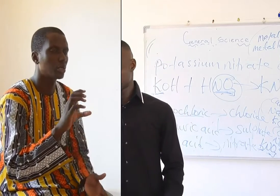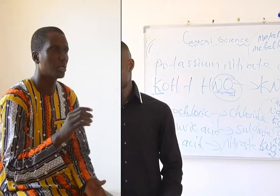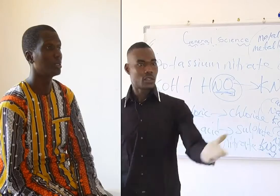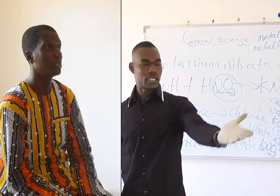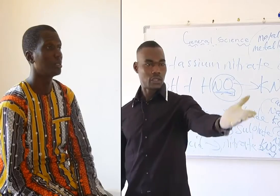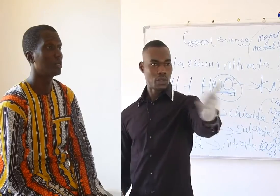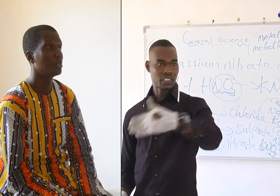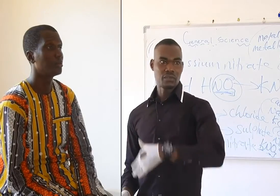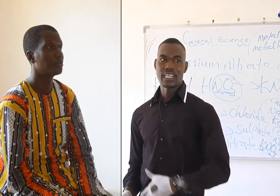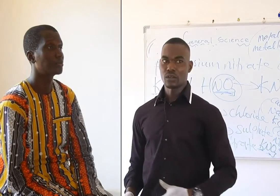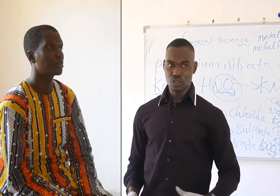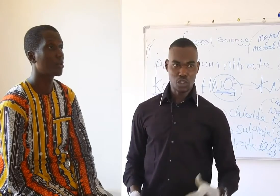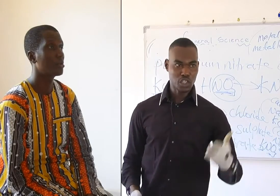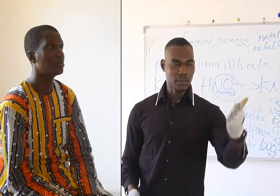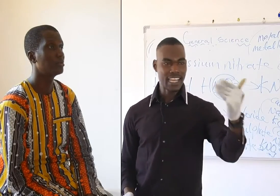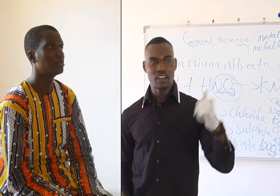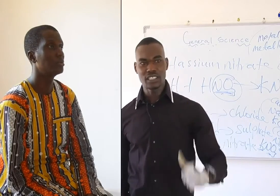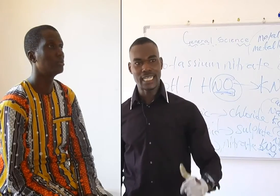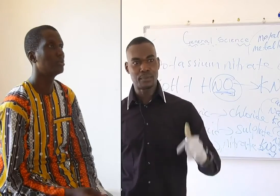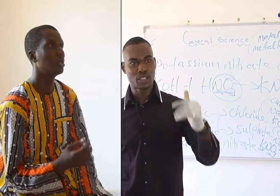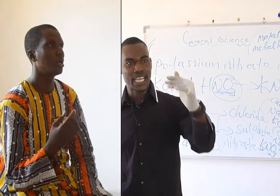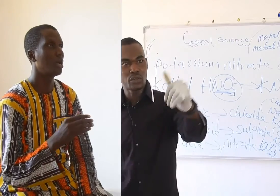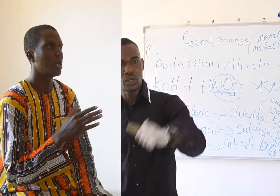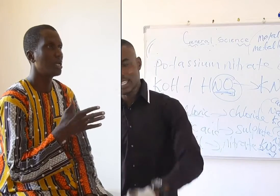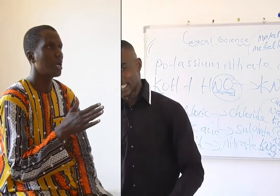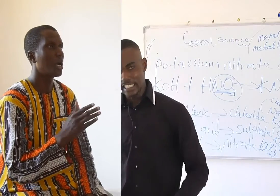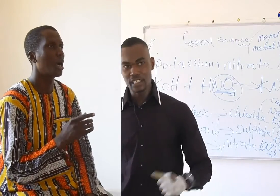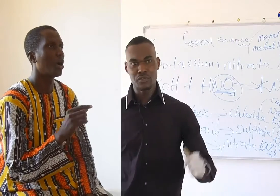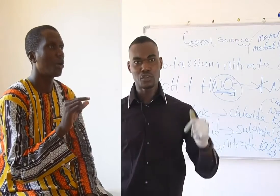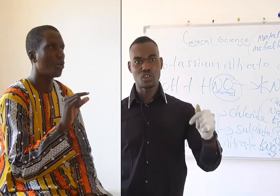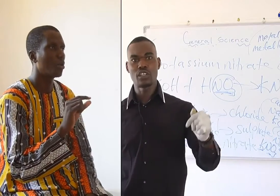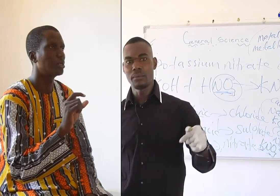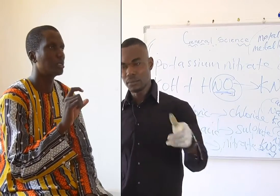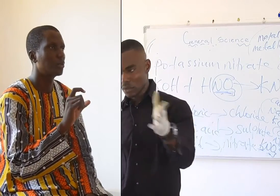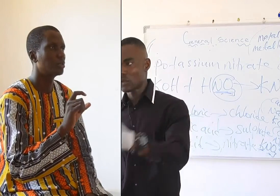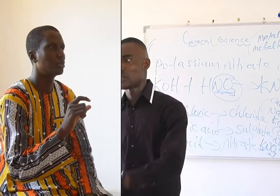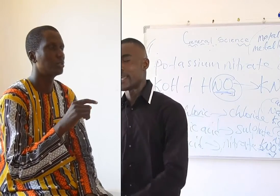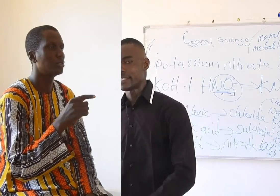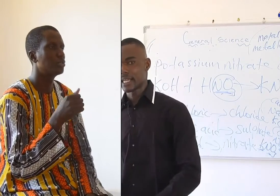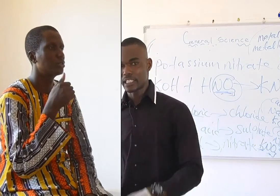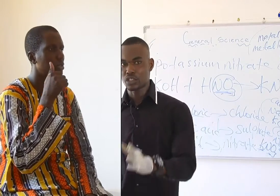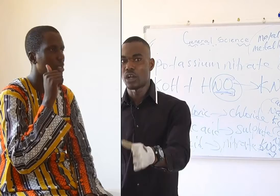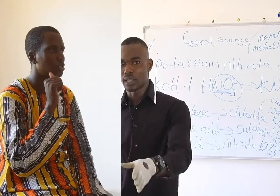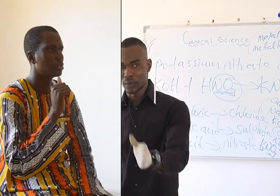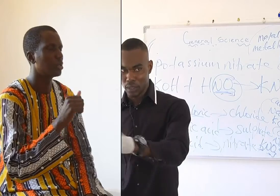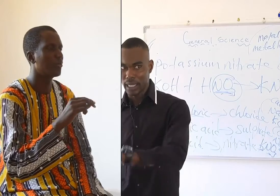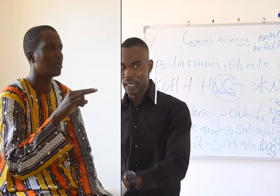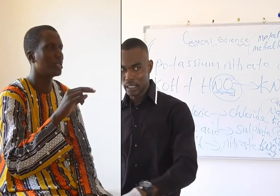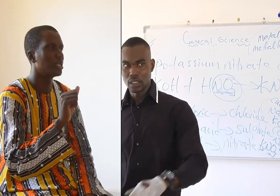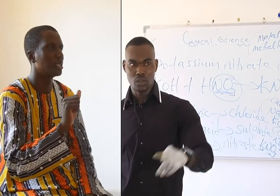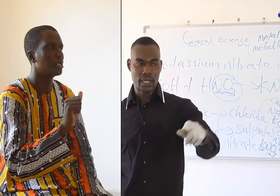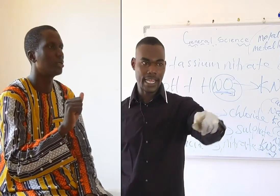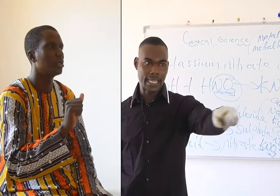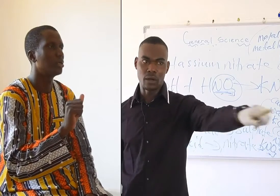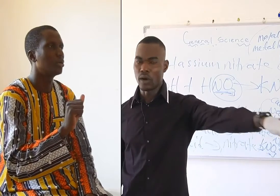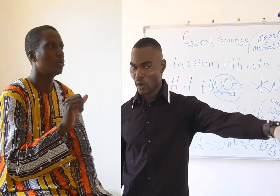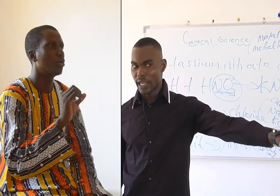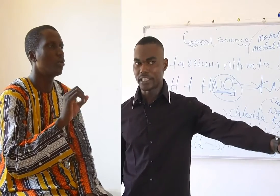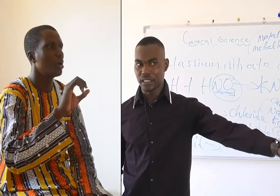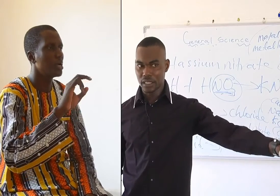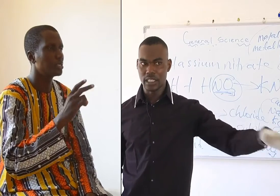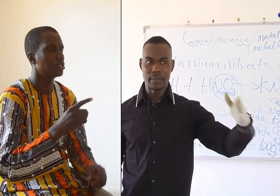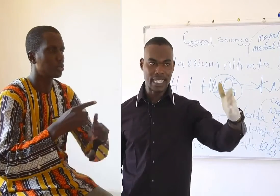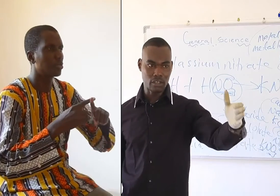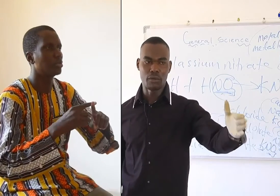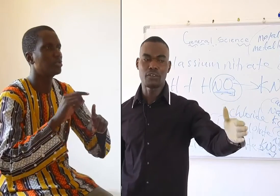please. So there's the equation for that also. Sodium hydroxide plus hydrochloric acid gives you sodium chloride as a salt and water. So